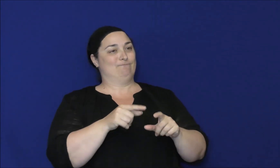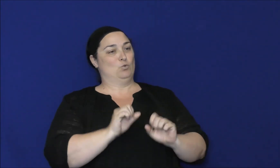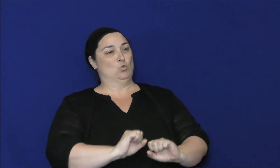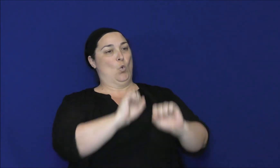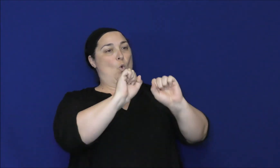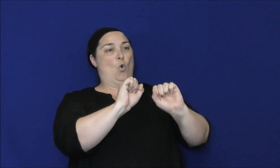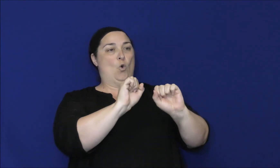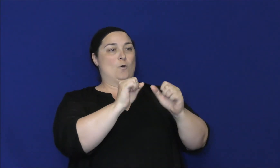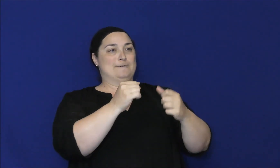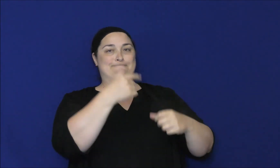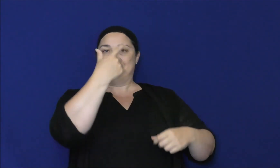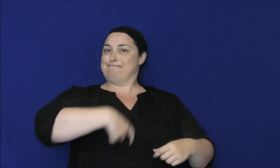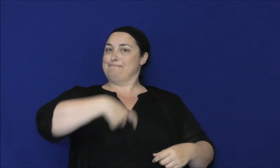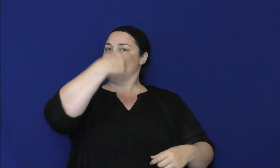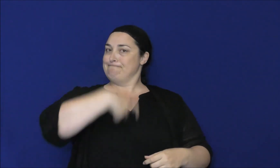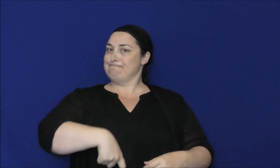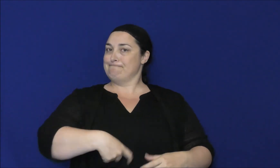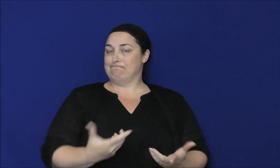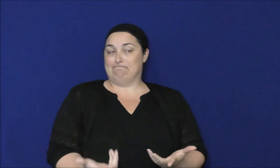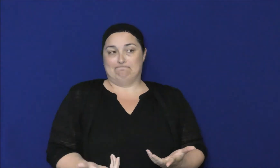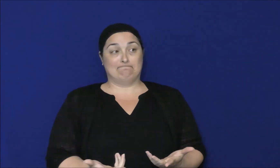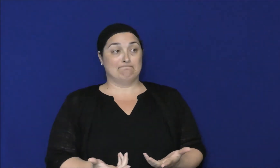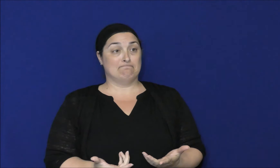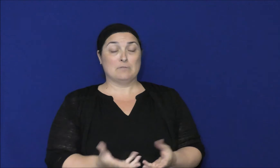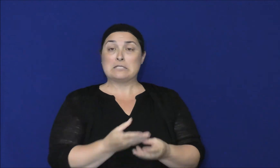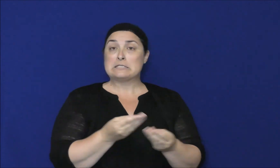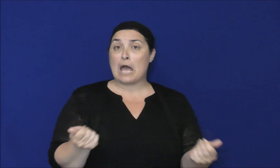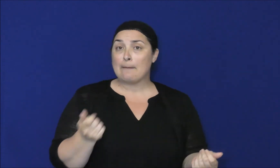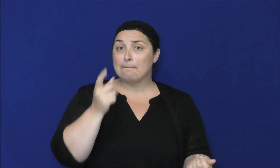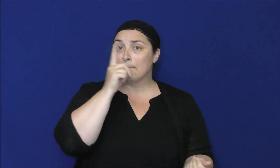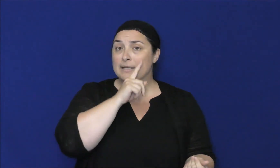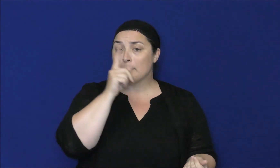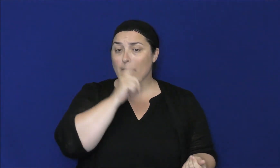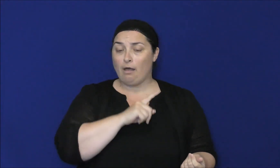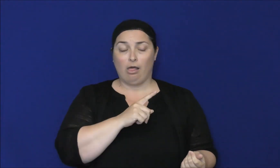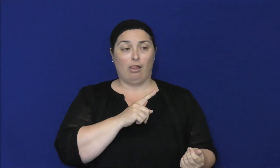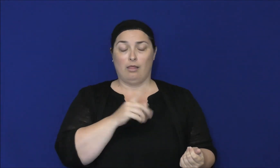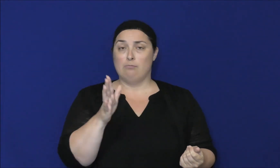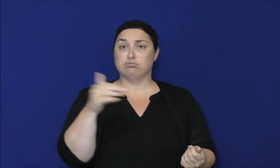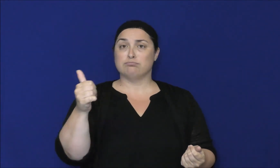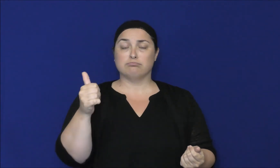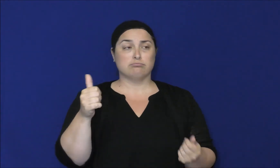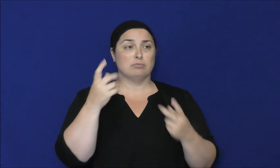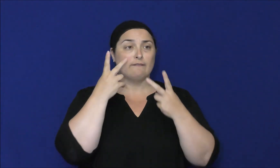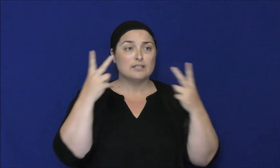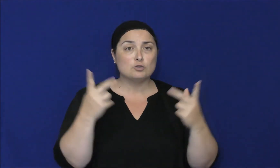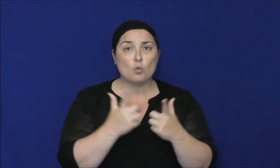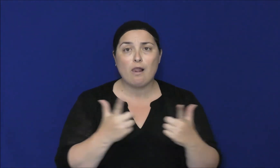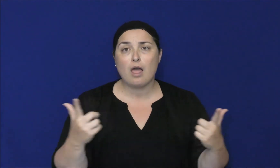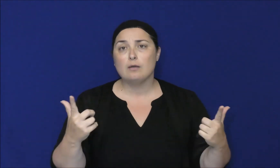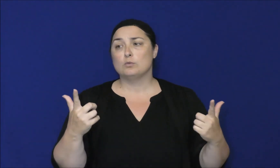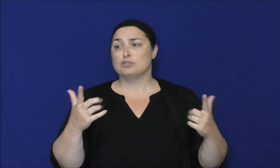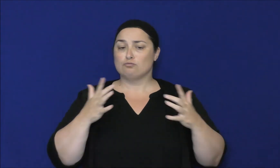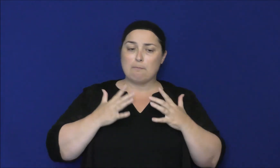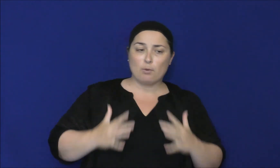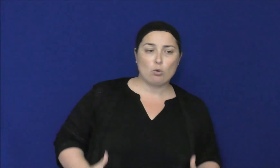attributes. And some people are very good with visual languages and are very coordinated using their body, hands and